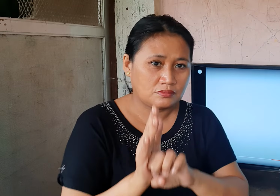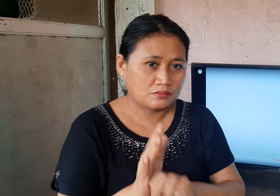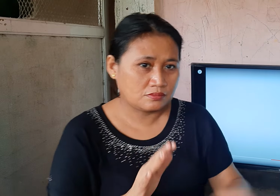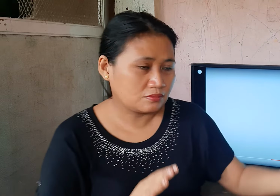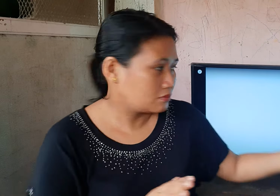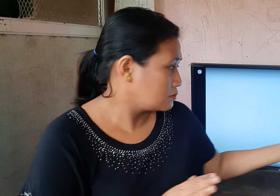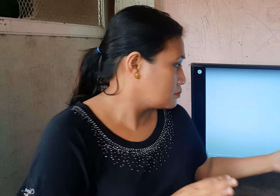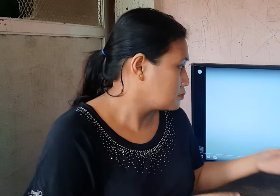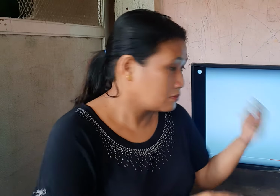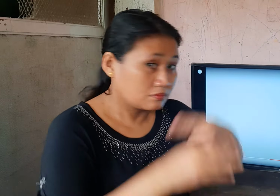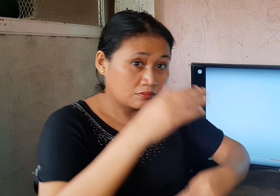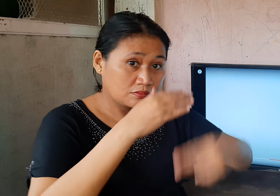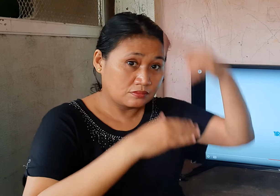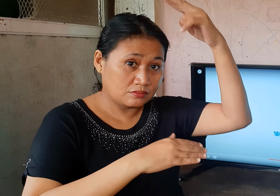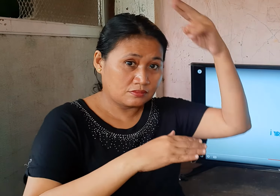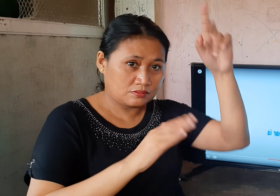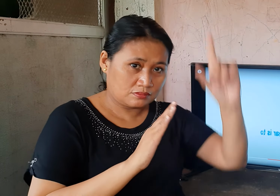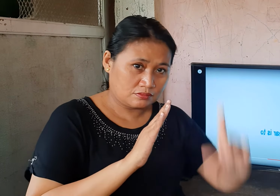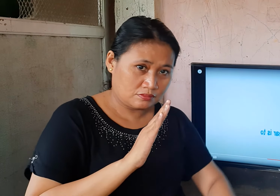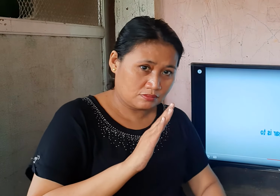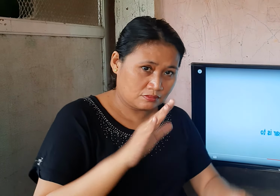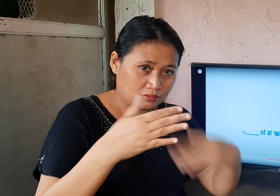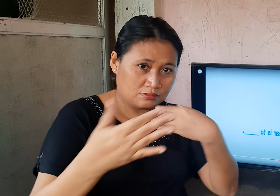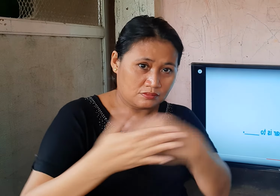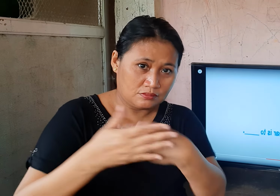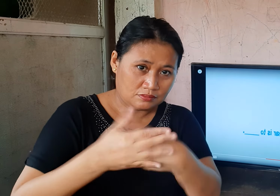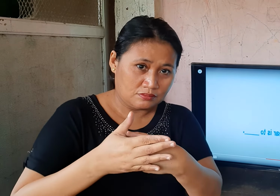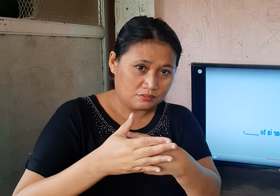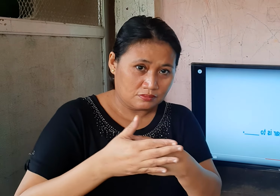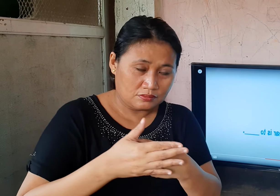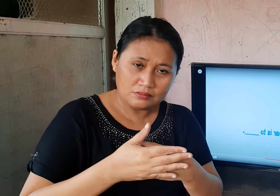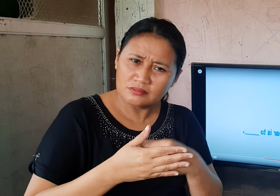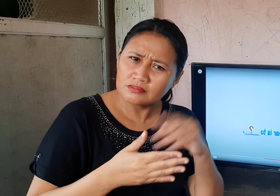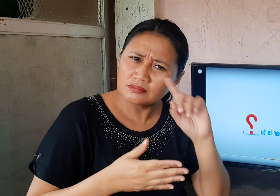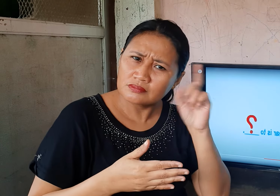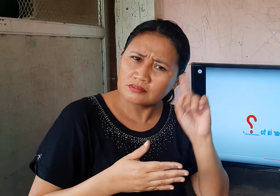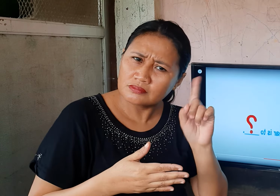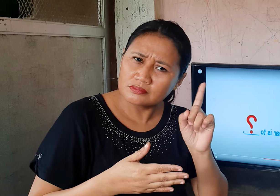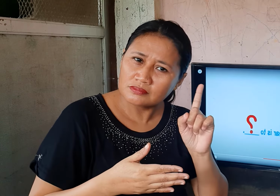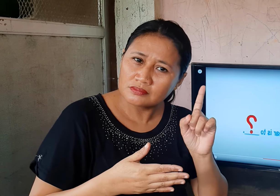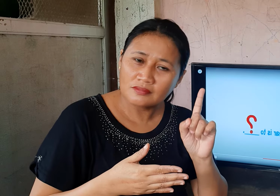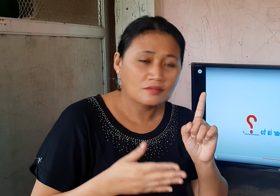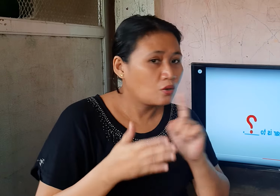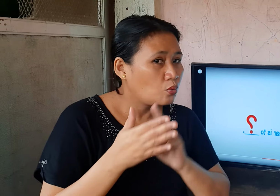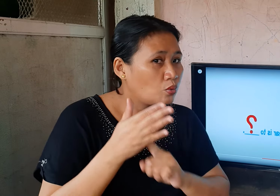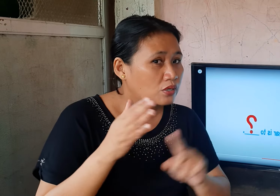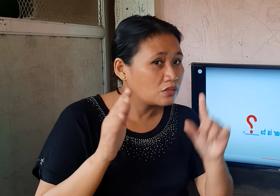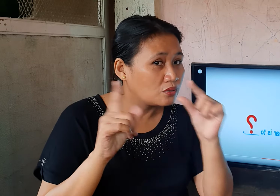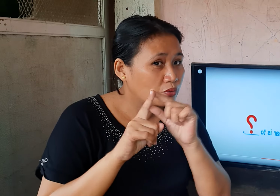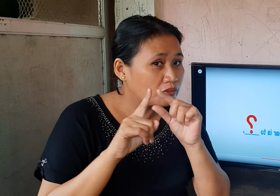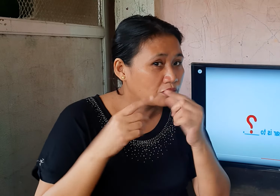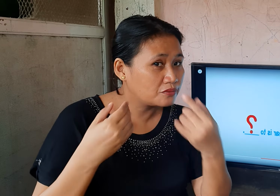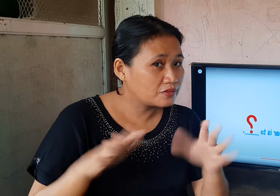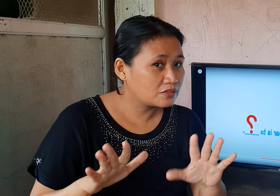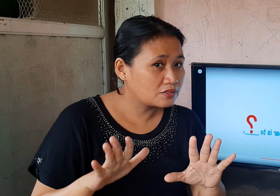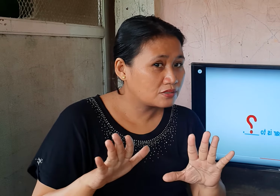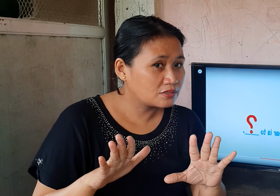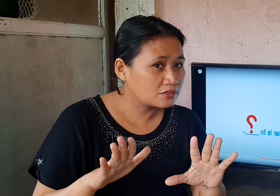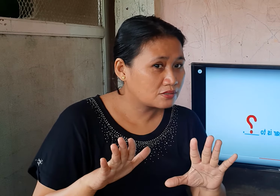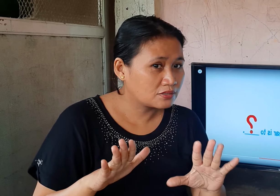is to low as near is to what? Do you know what word would finish this analogy? High is the opposite